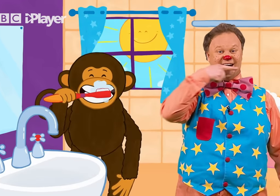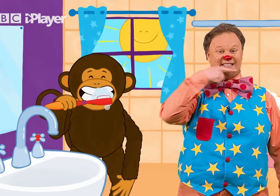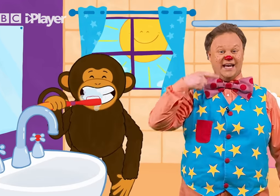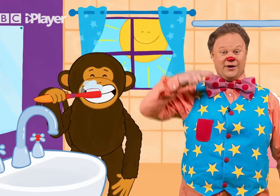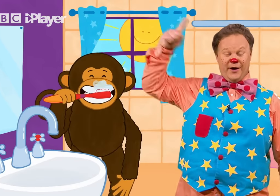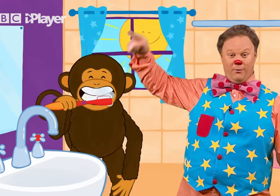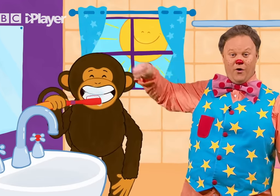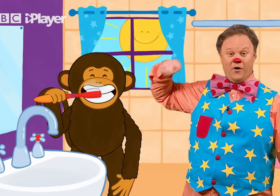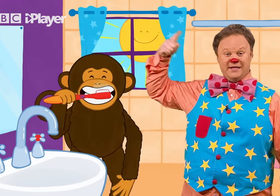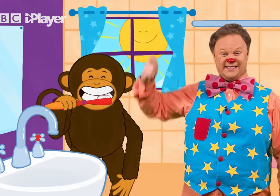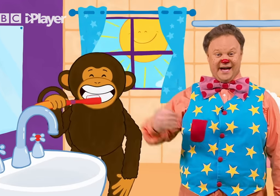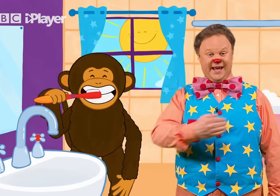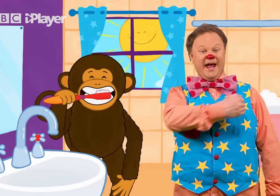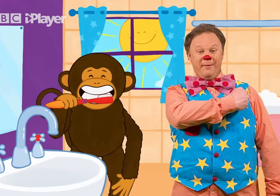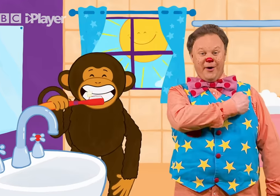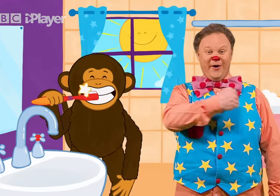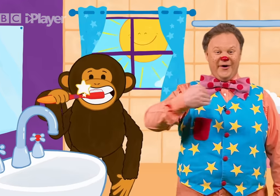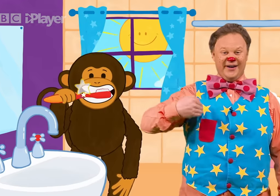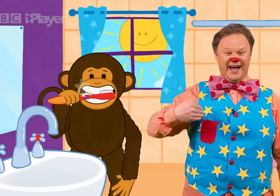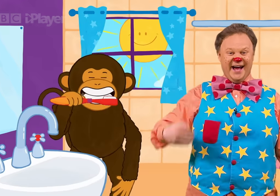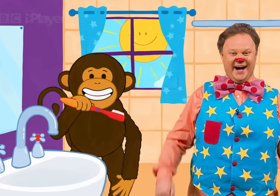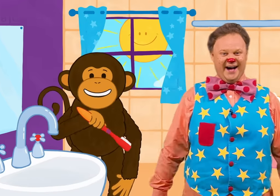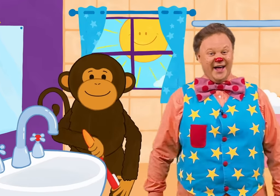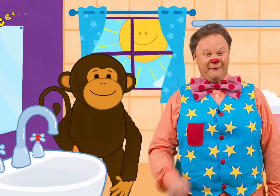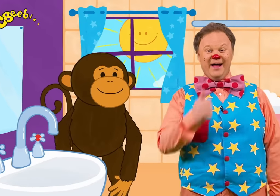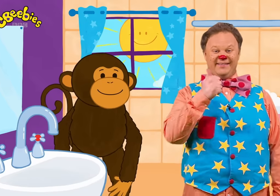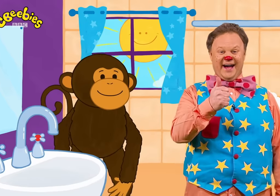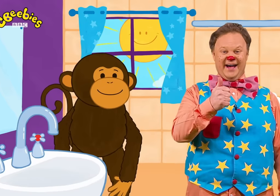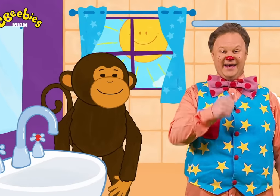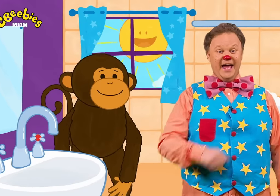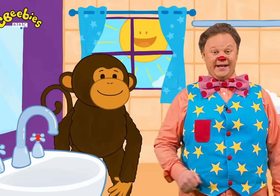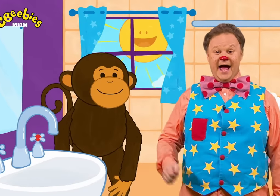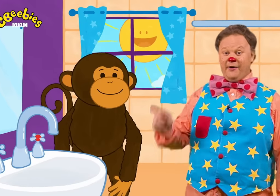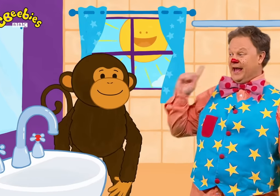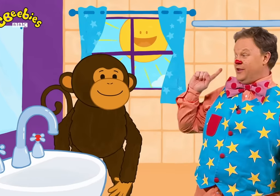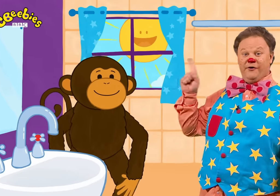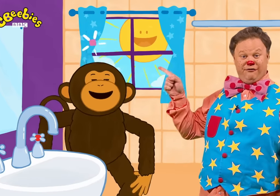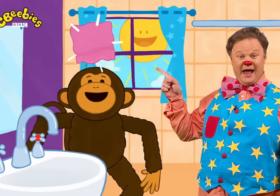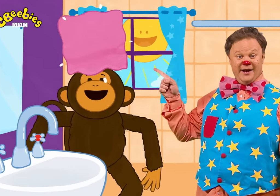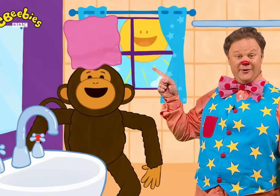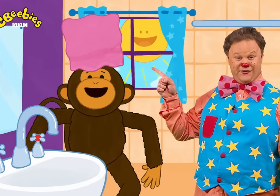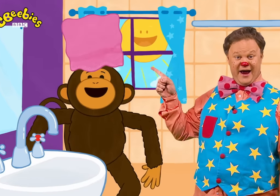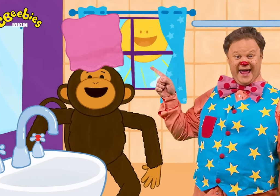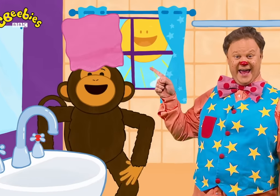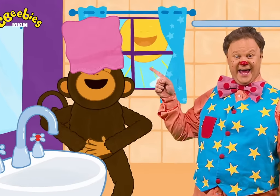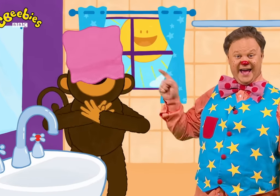our teeth on a warm and sunny morning. Well done. Now get your flannels ready. Here